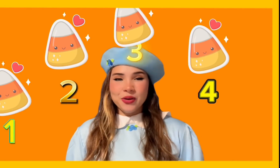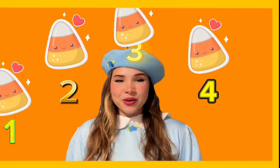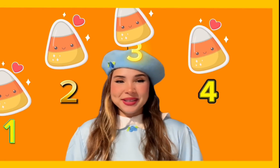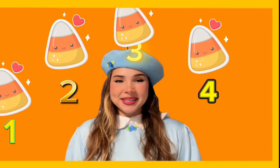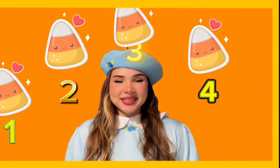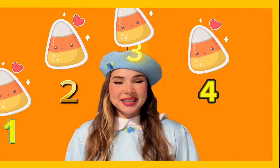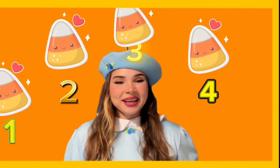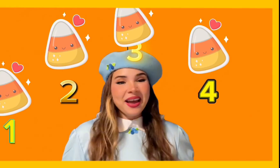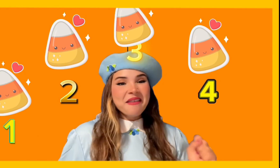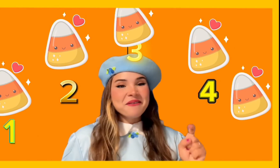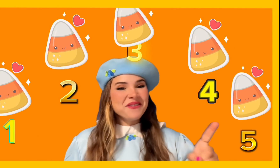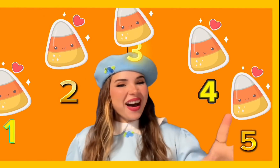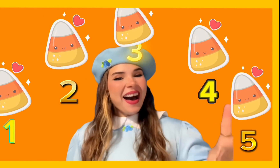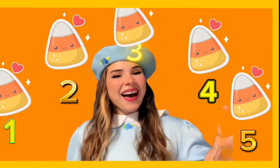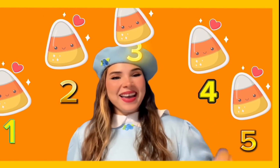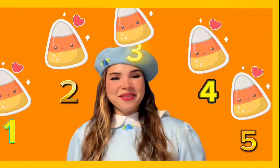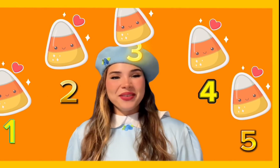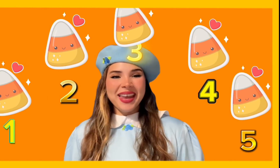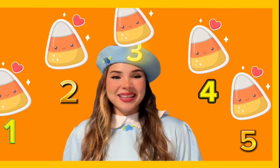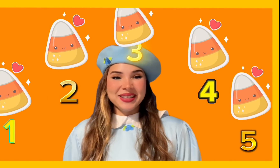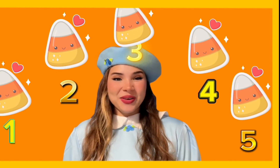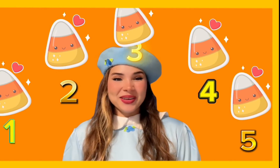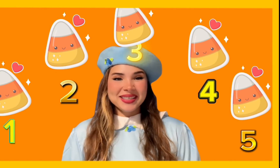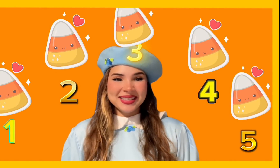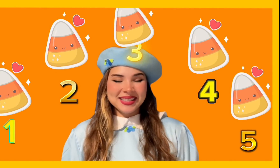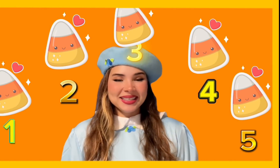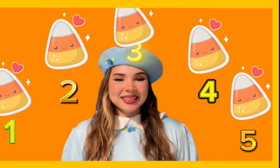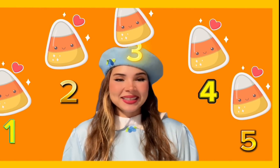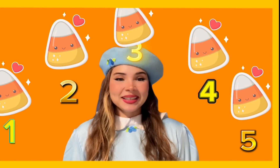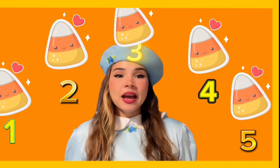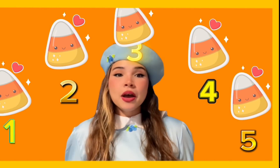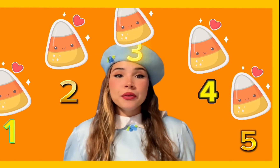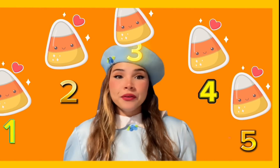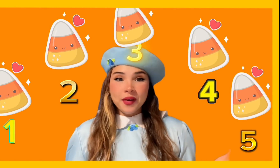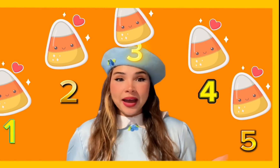corns, 5 candy corns. 5.